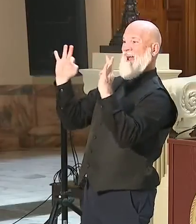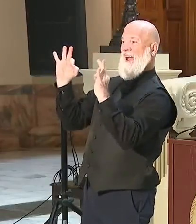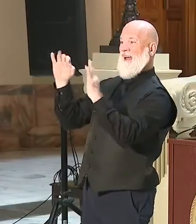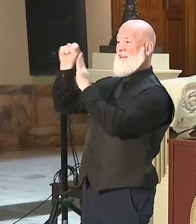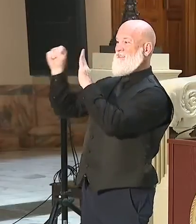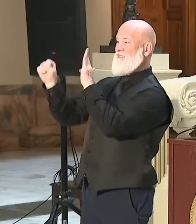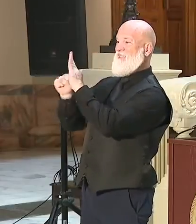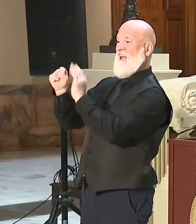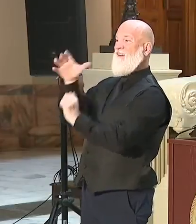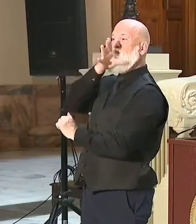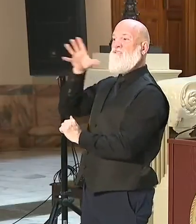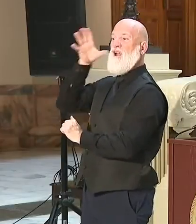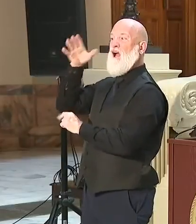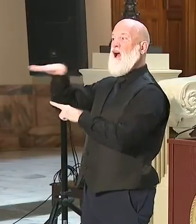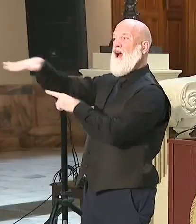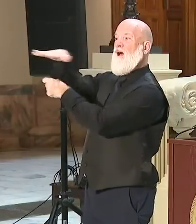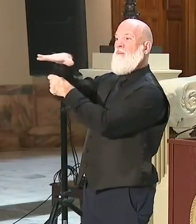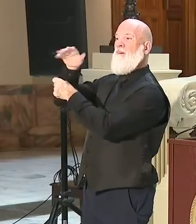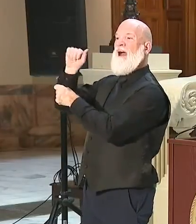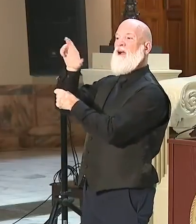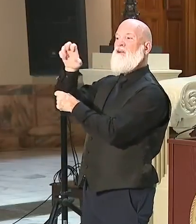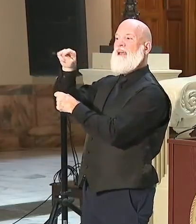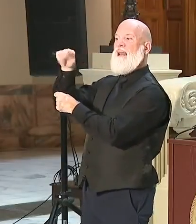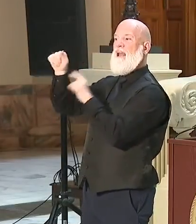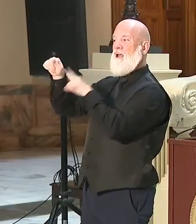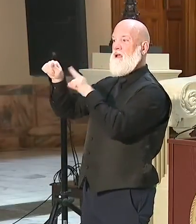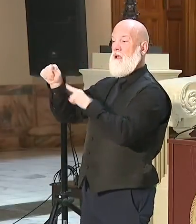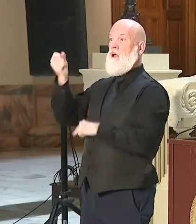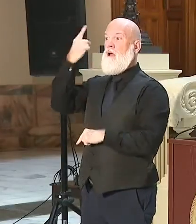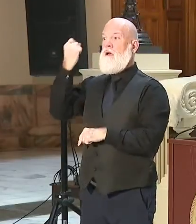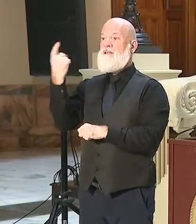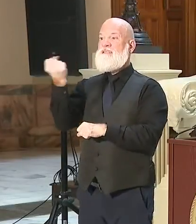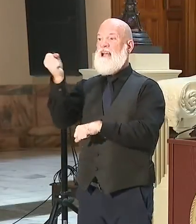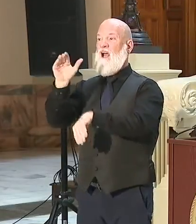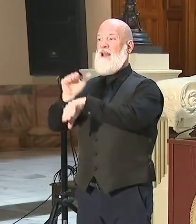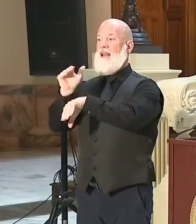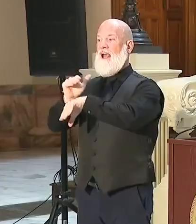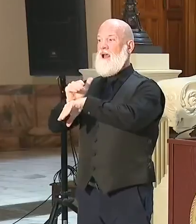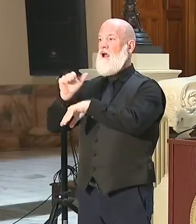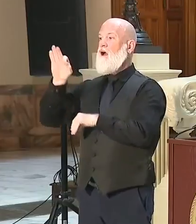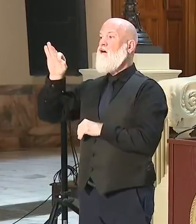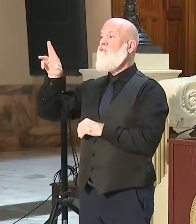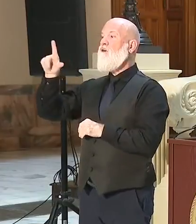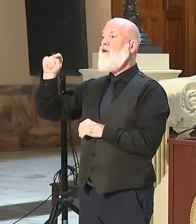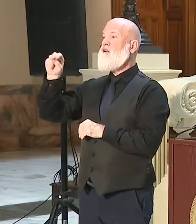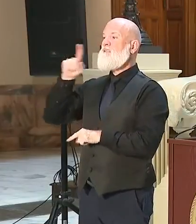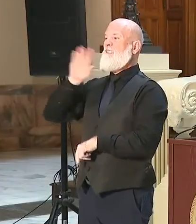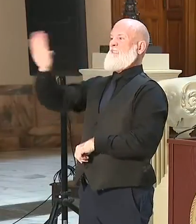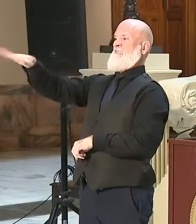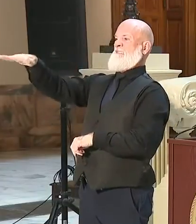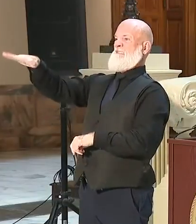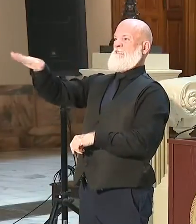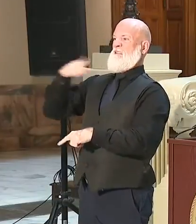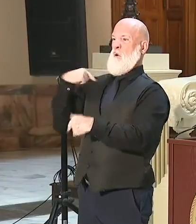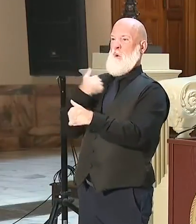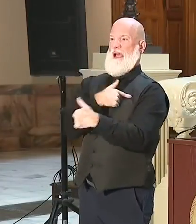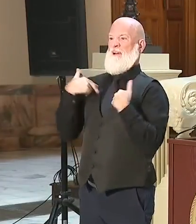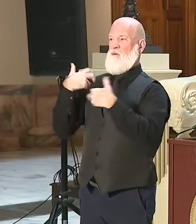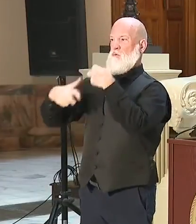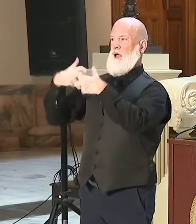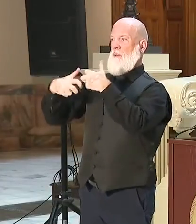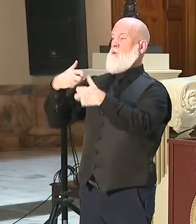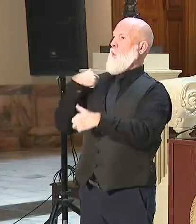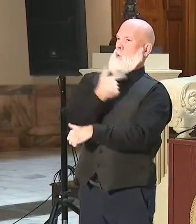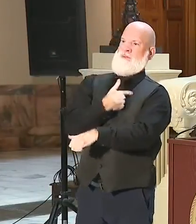because Fulton found an issue. We didn't know what it was, but we made sure immediately. We had our monitor on site. Carter Jones